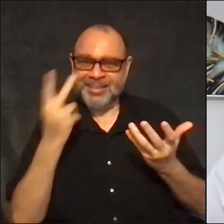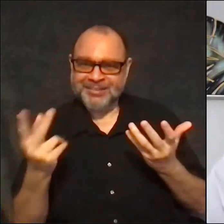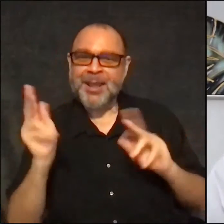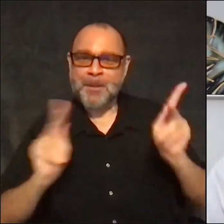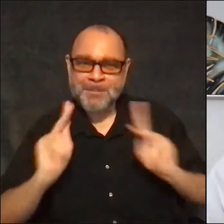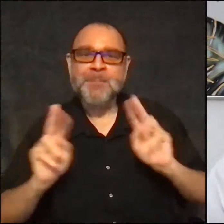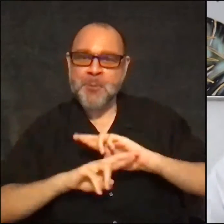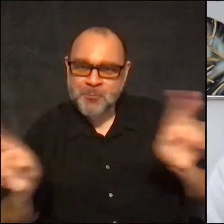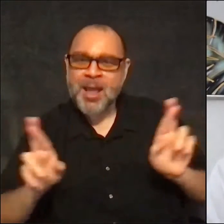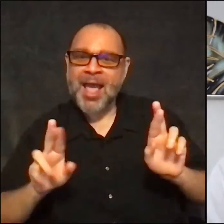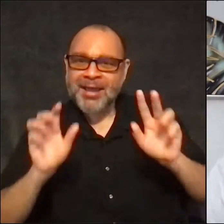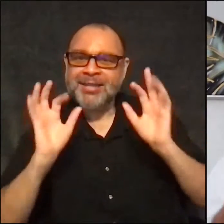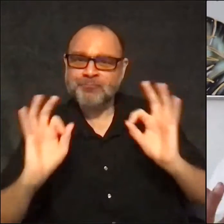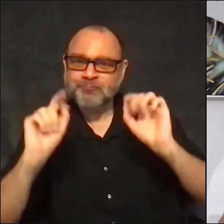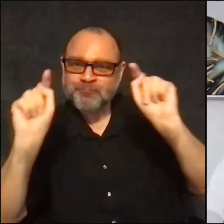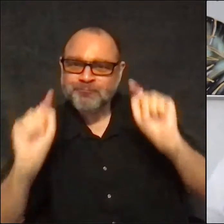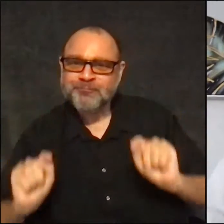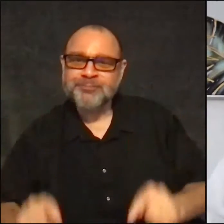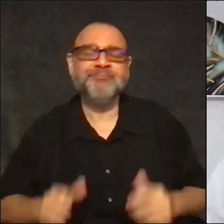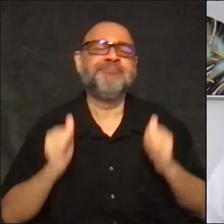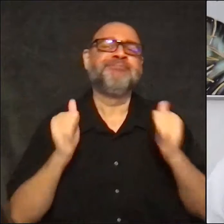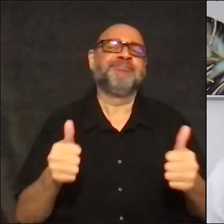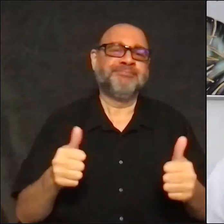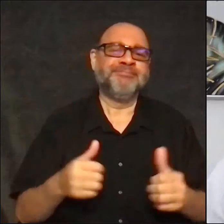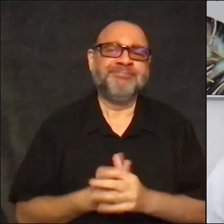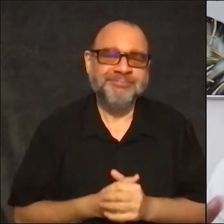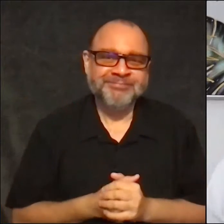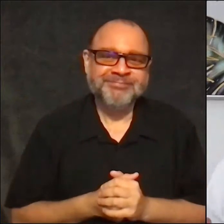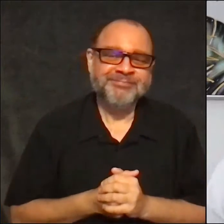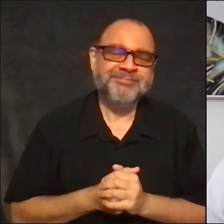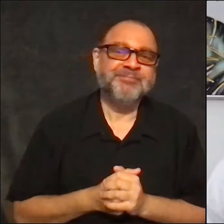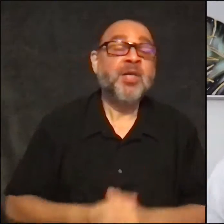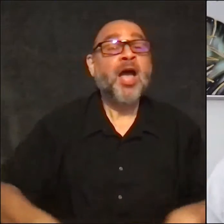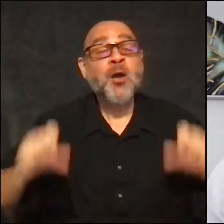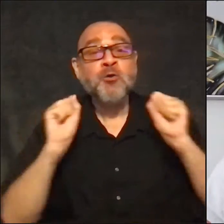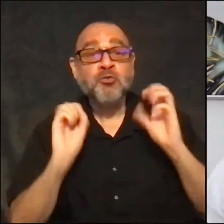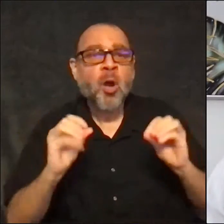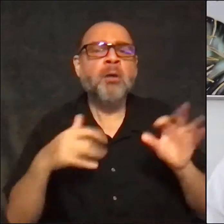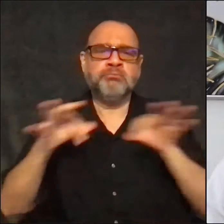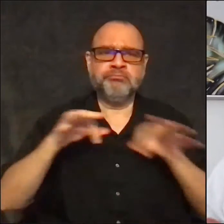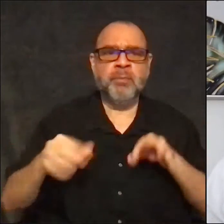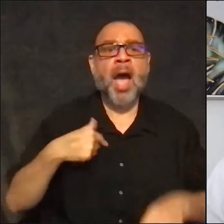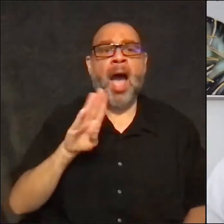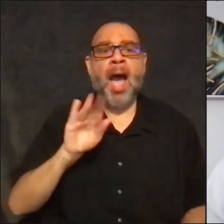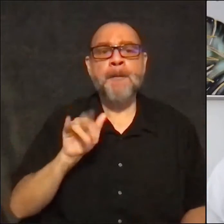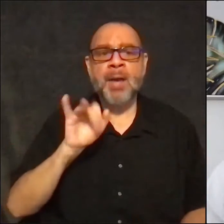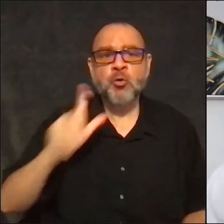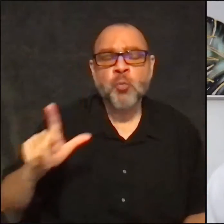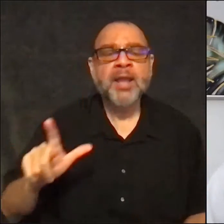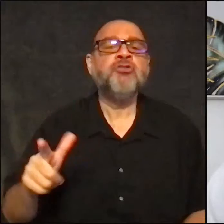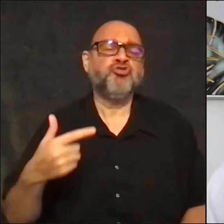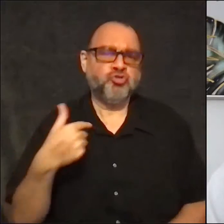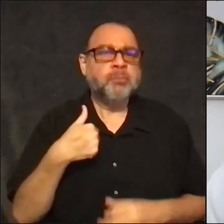ready to go as well. So just a little bit about myself. I'm biracial, mixed with black and white. I'm from